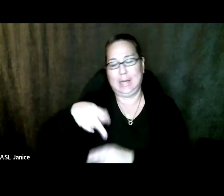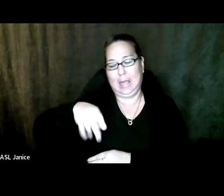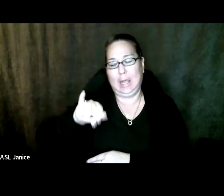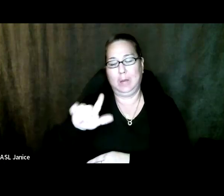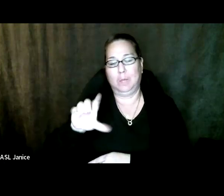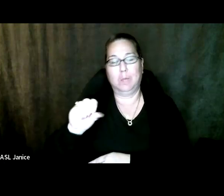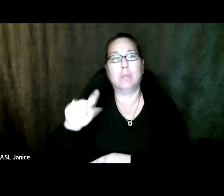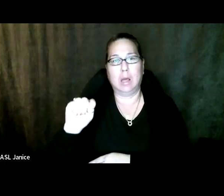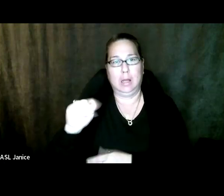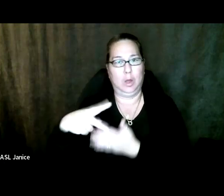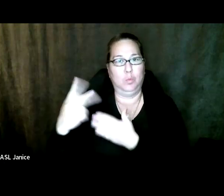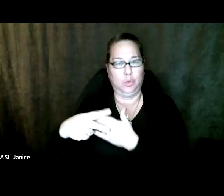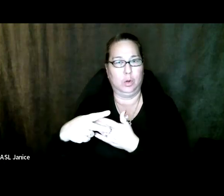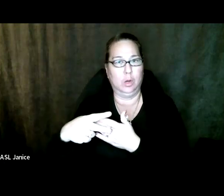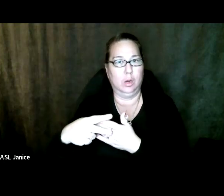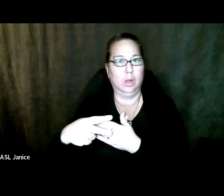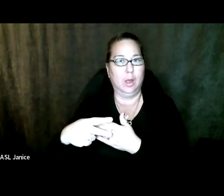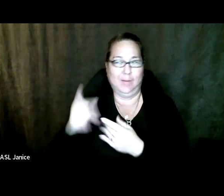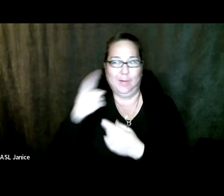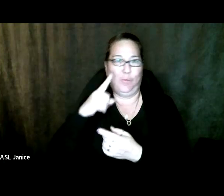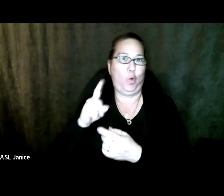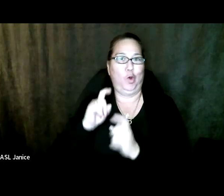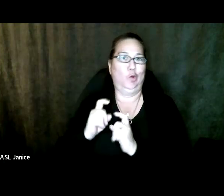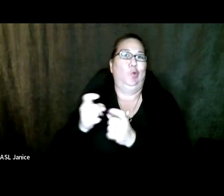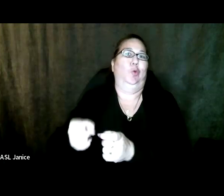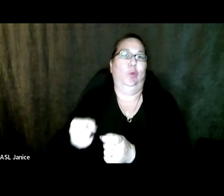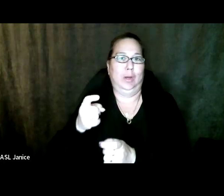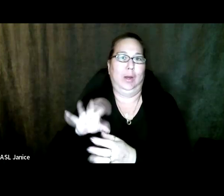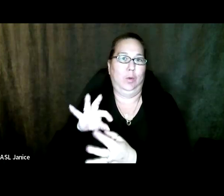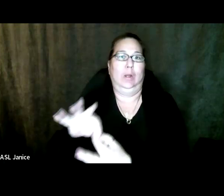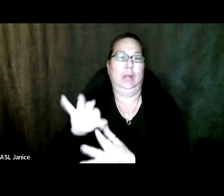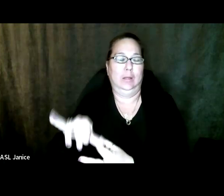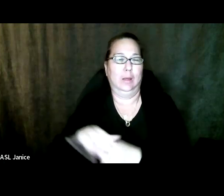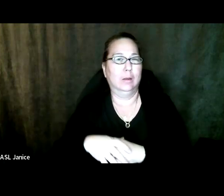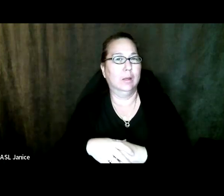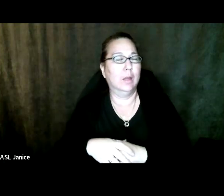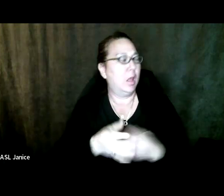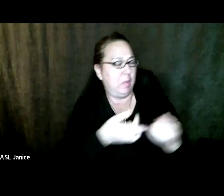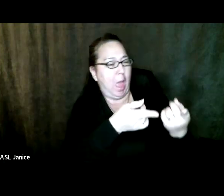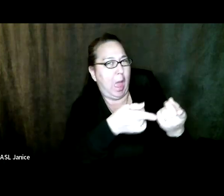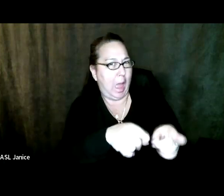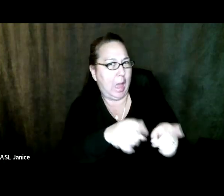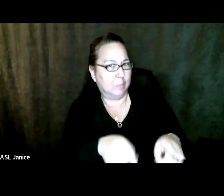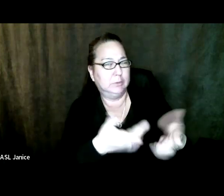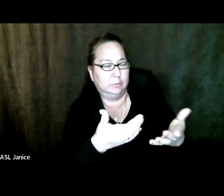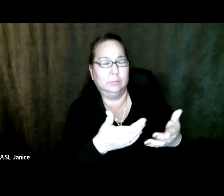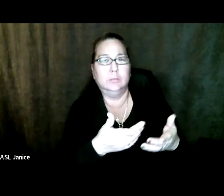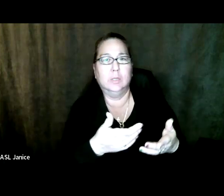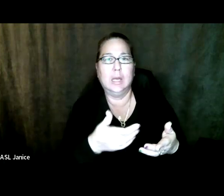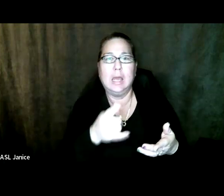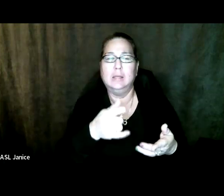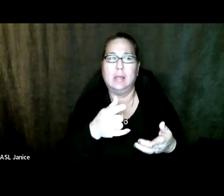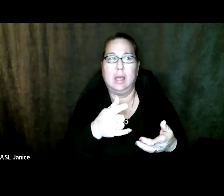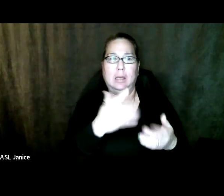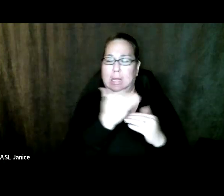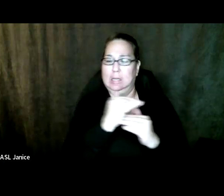donating with regards to that. My question is, I was a little confused when I read the outcomes because it talked about delivering vision exams to a minimum of 38